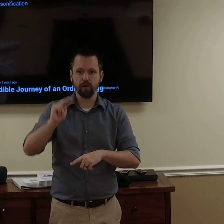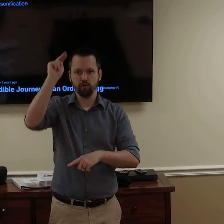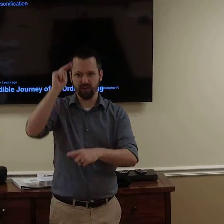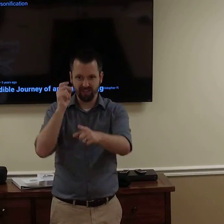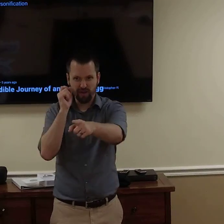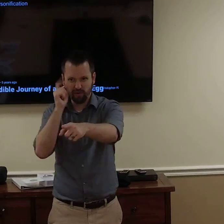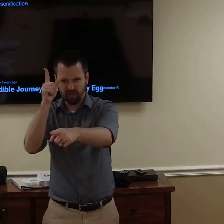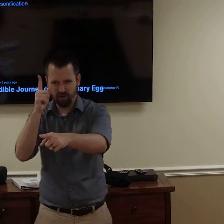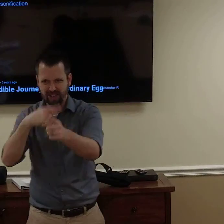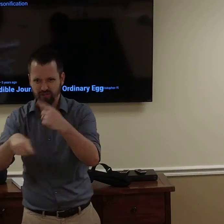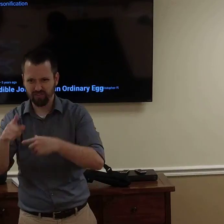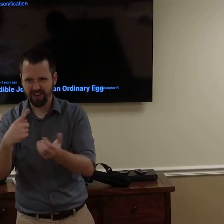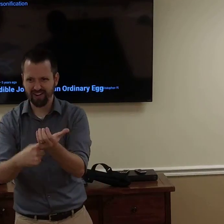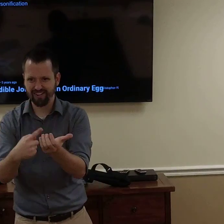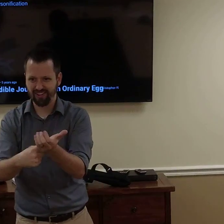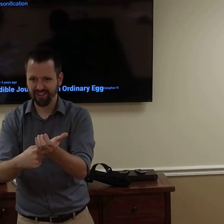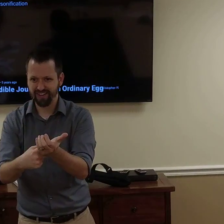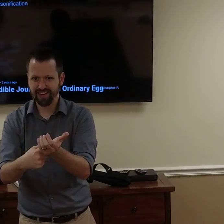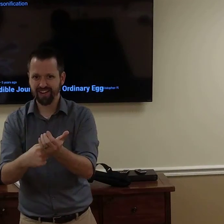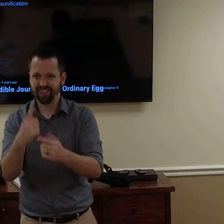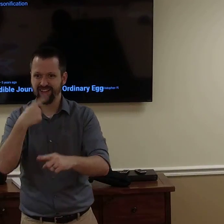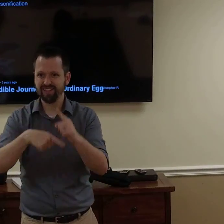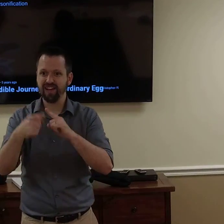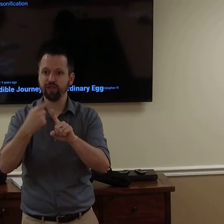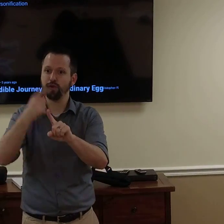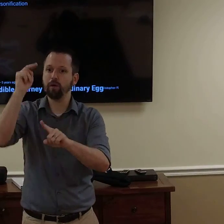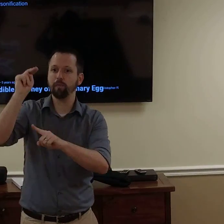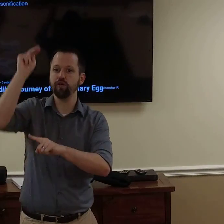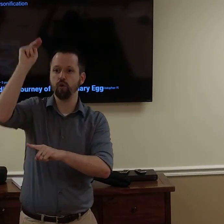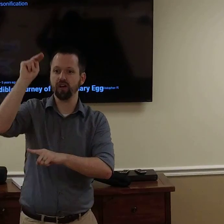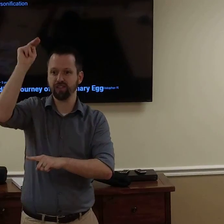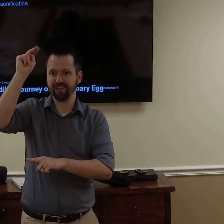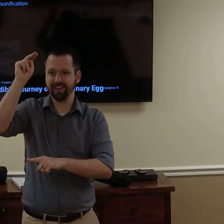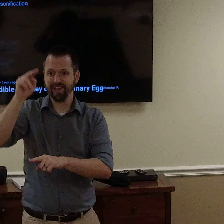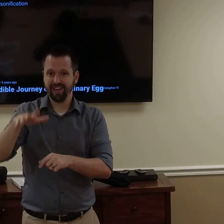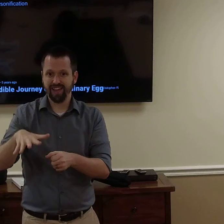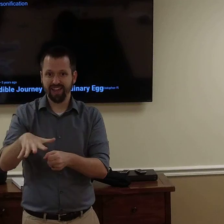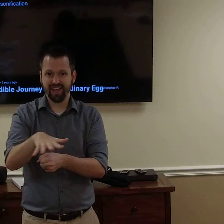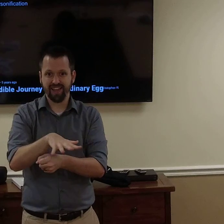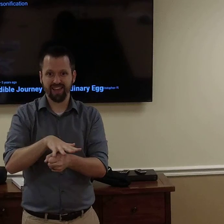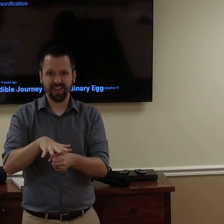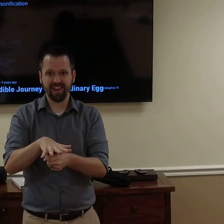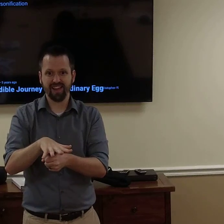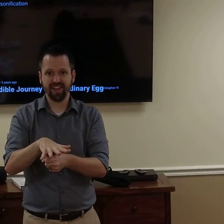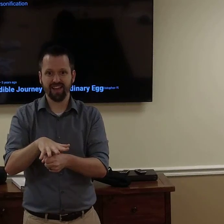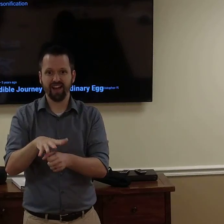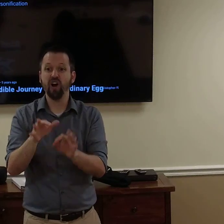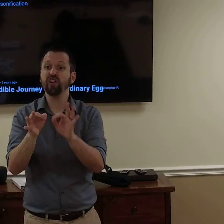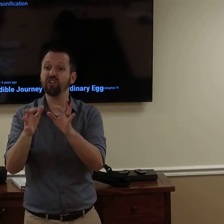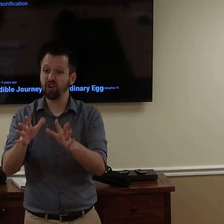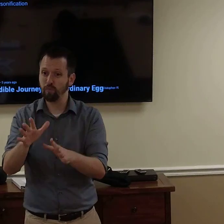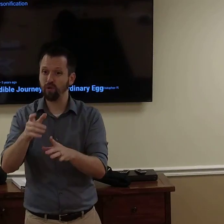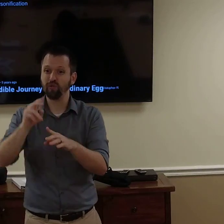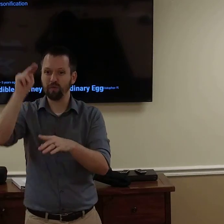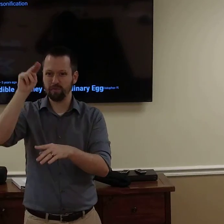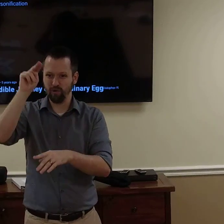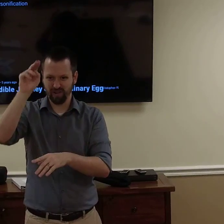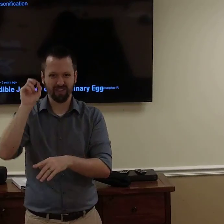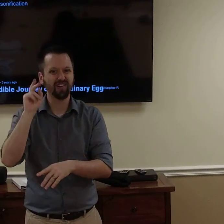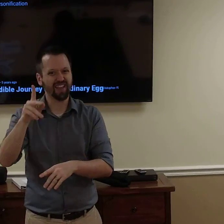north. That's why I was surprised you signed hot dog because that sign's from up north. His interpreter from that. Oh, your interpreter's from up north. Okay, that